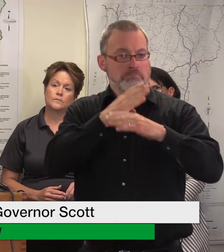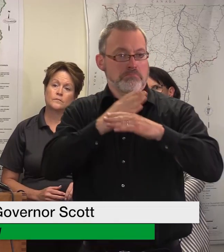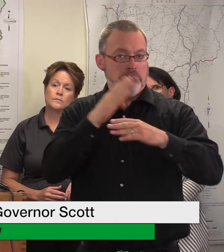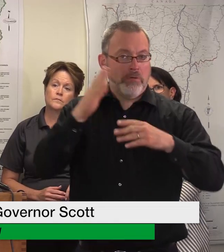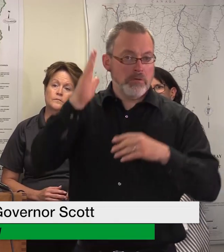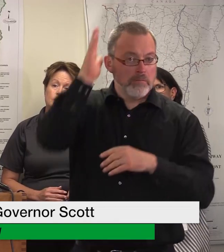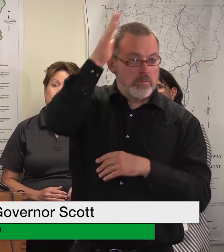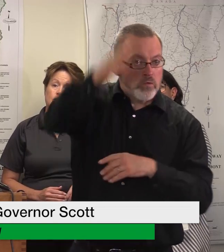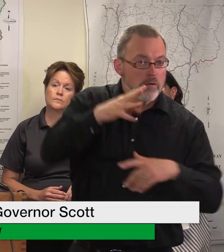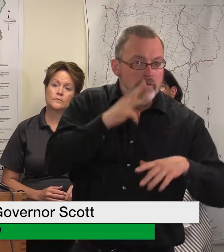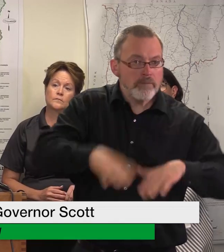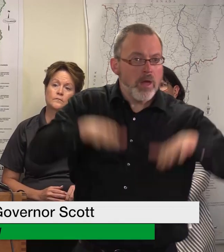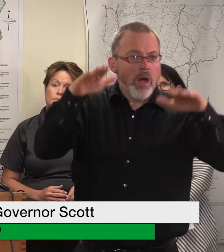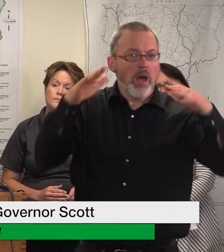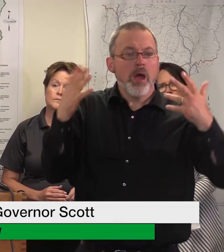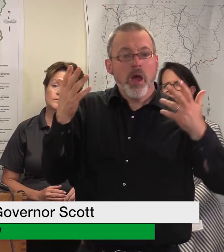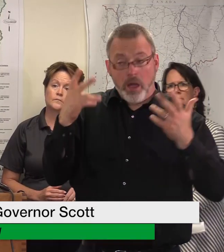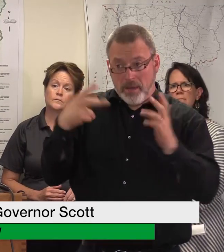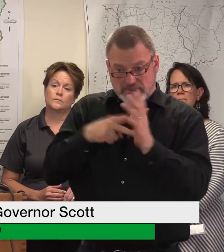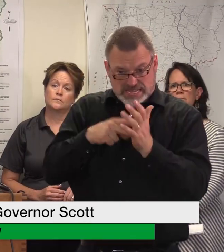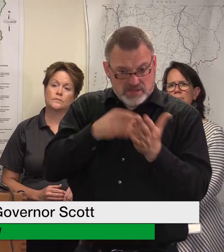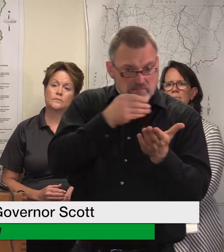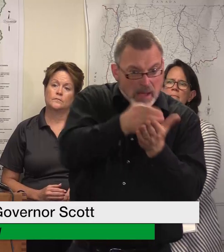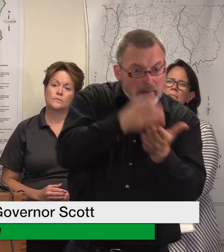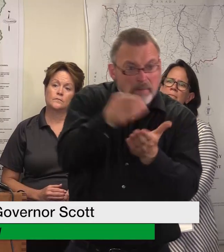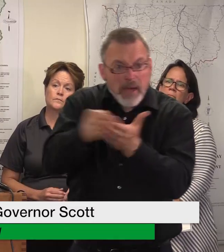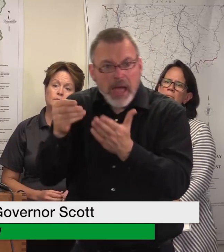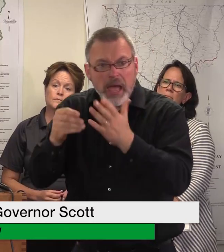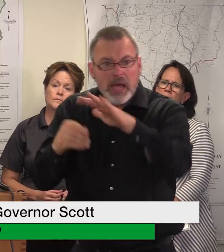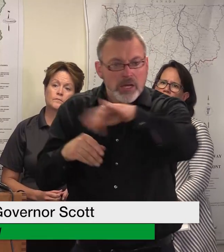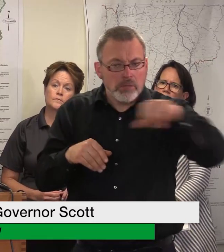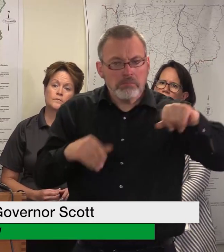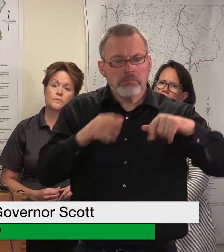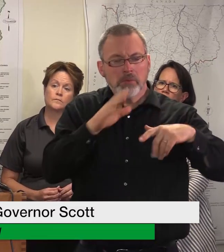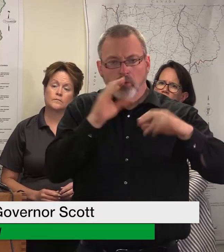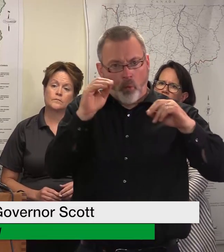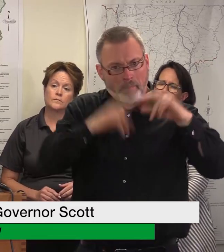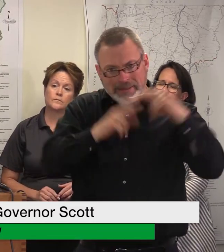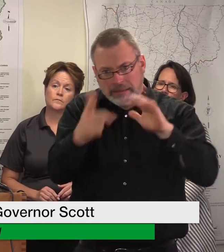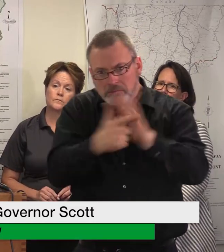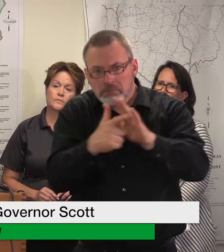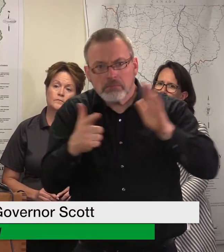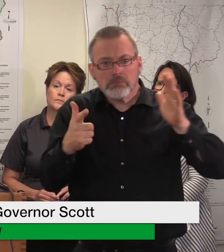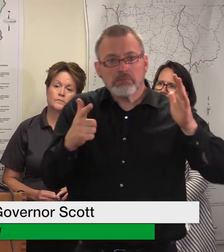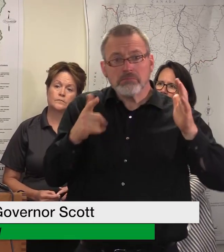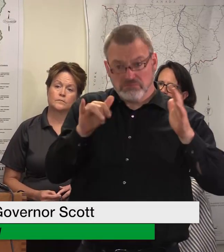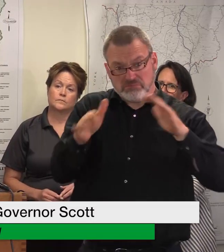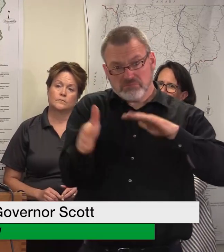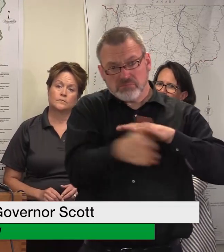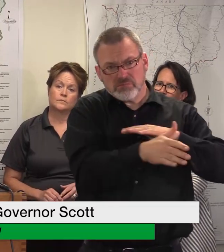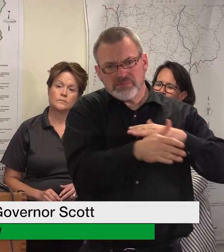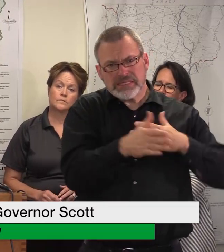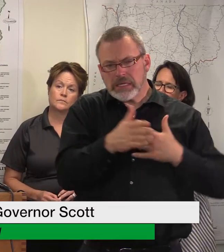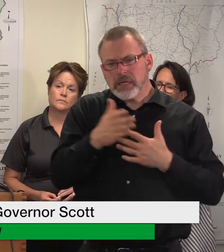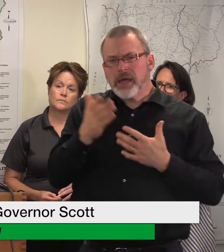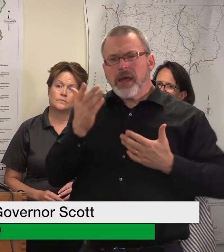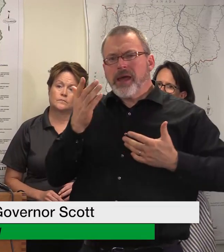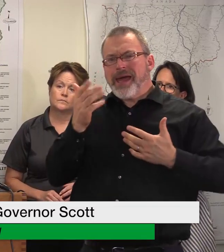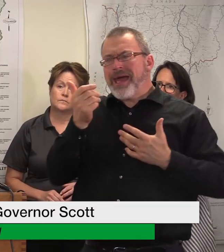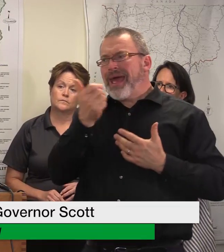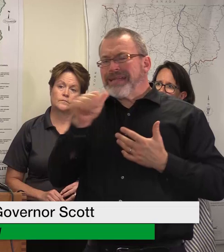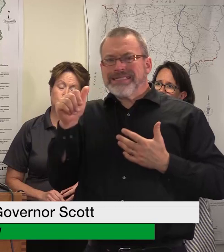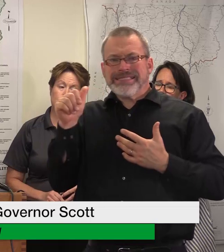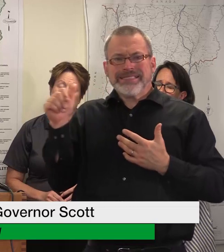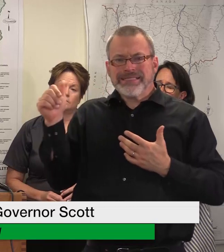buy more homes out so that they're not in danger. And beyond that, what are you thinking about when it comes to making